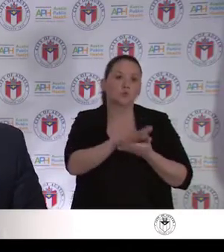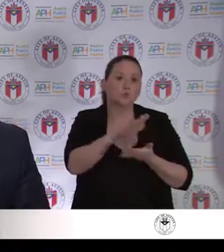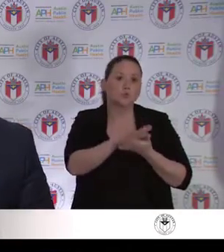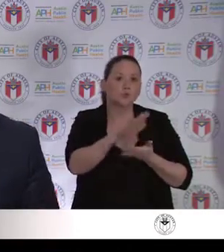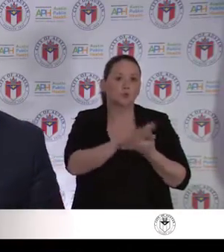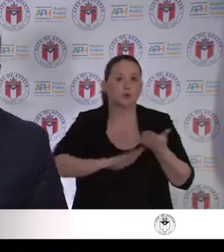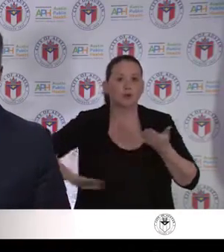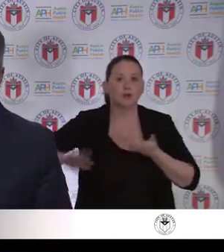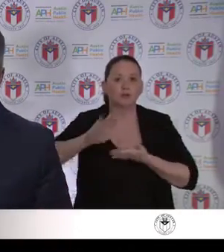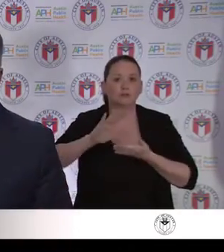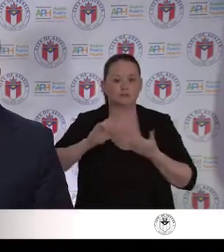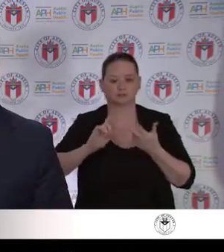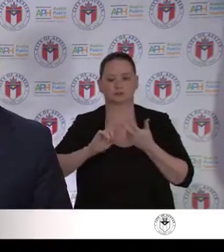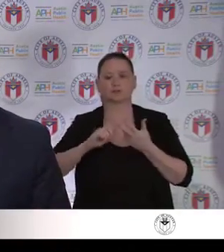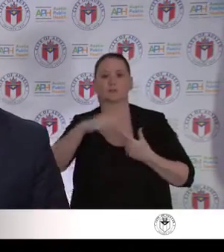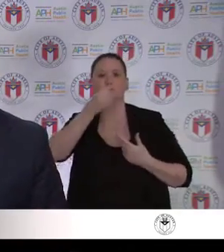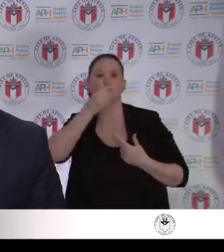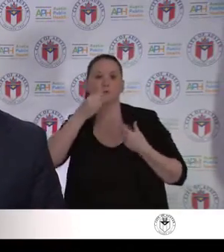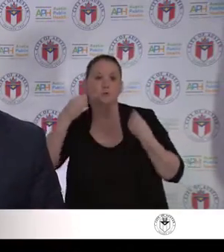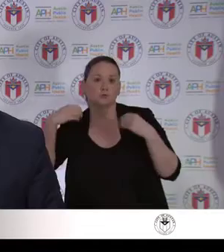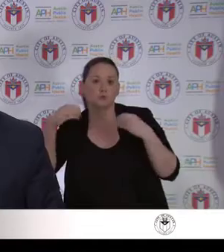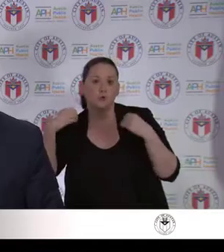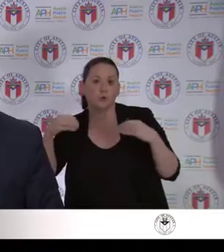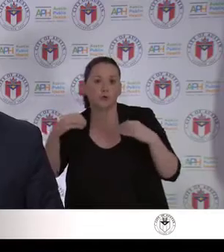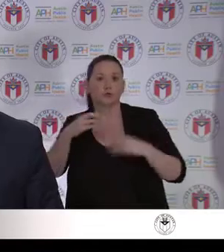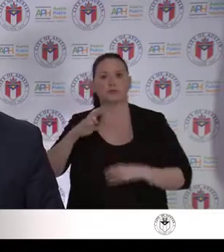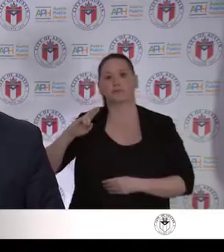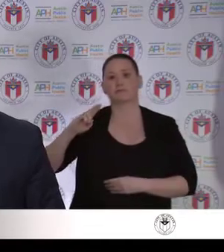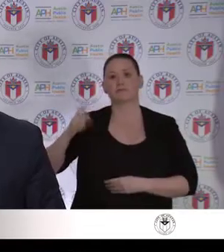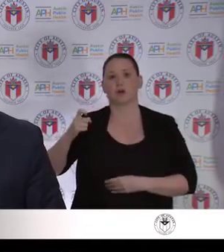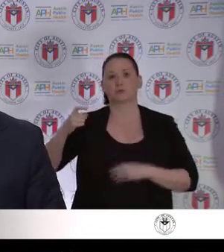grocery stores and pharmacies, including